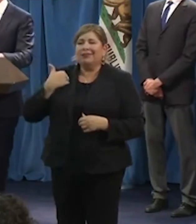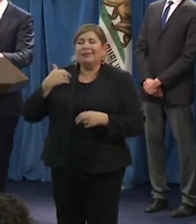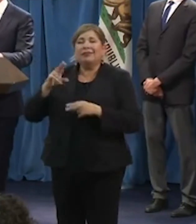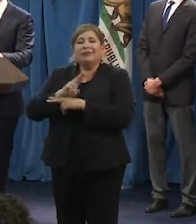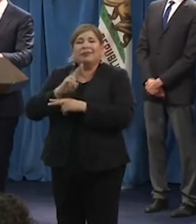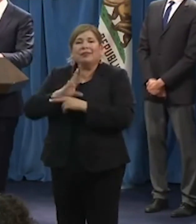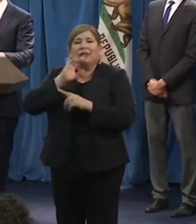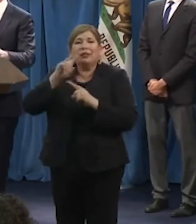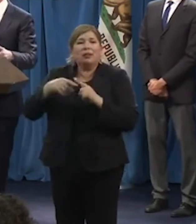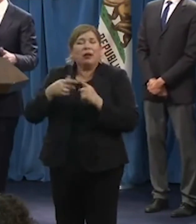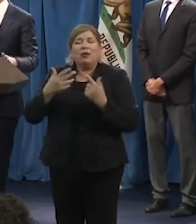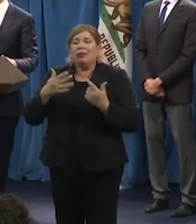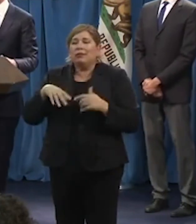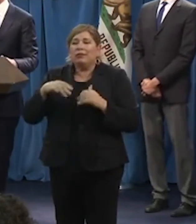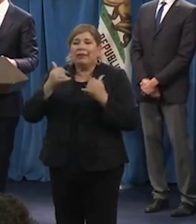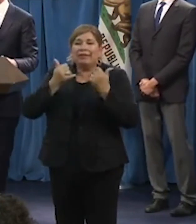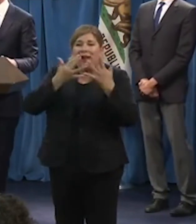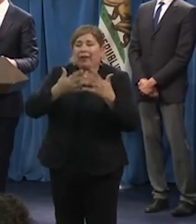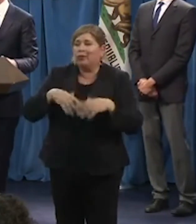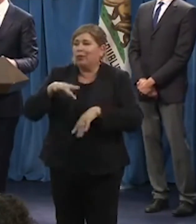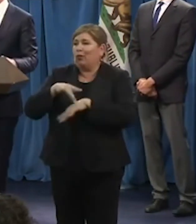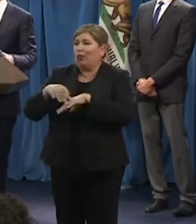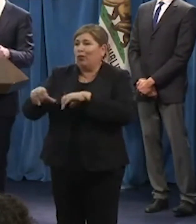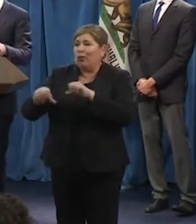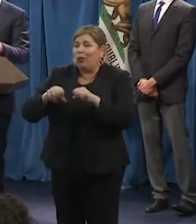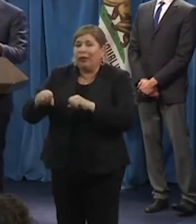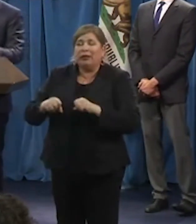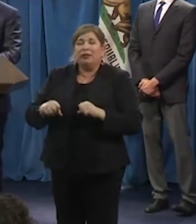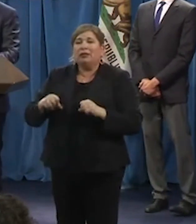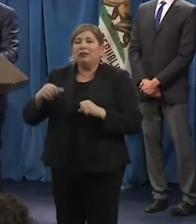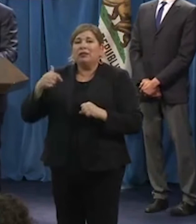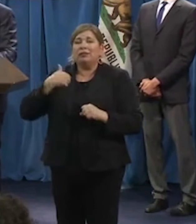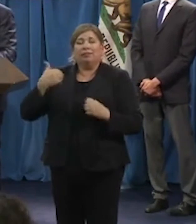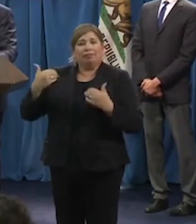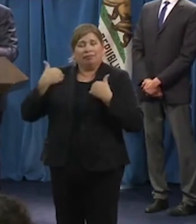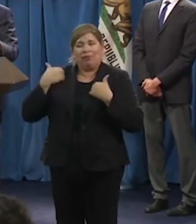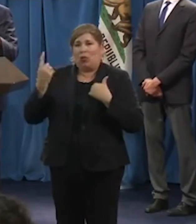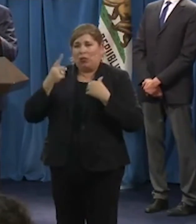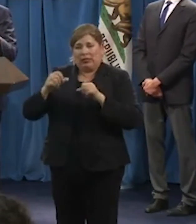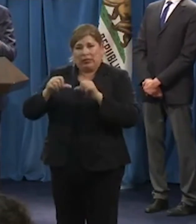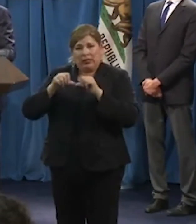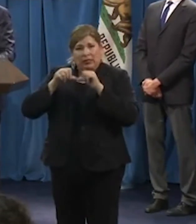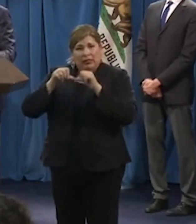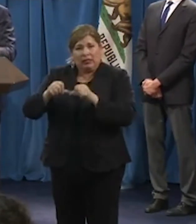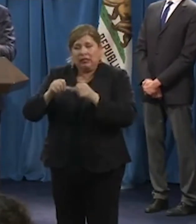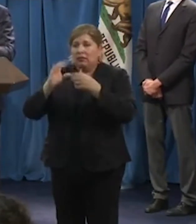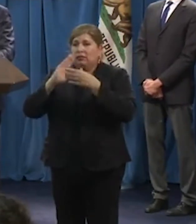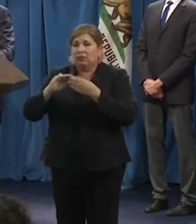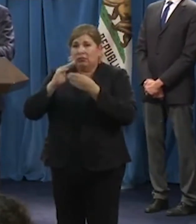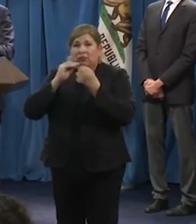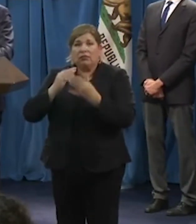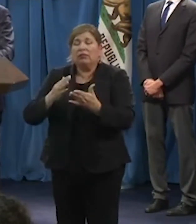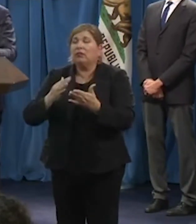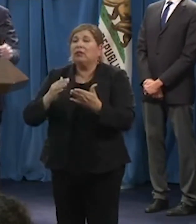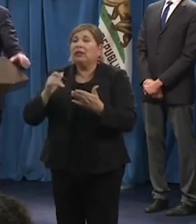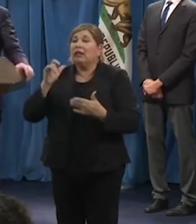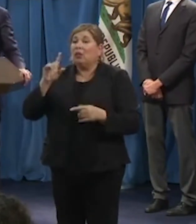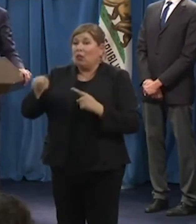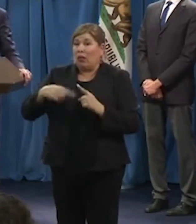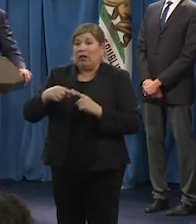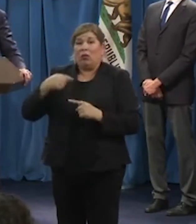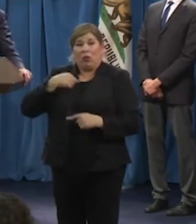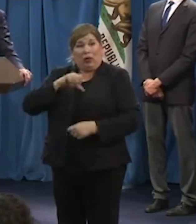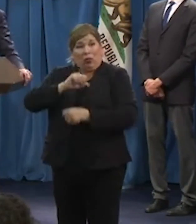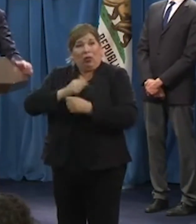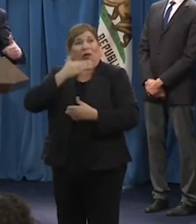Related to wildfires, related to earthquakes, and I've been consistent. When we are